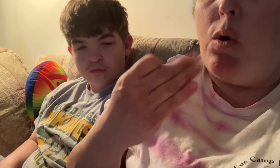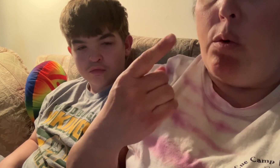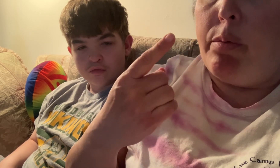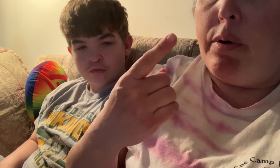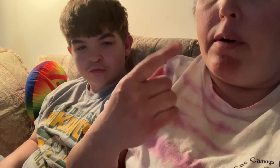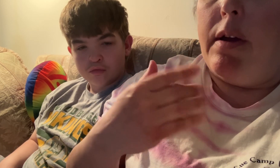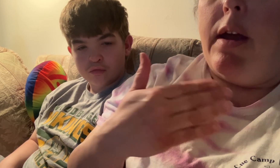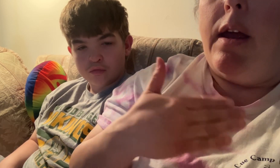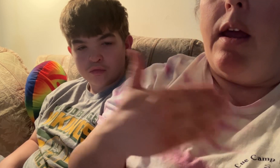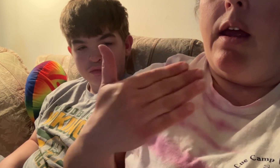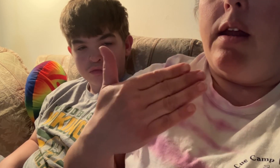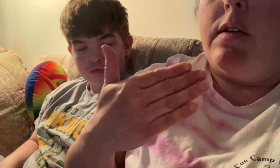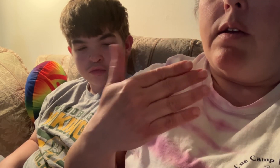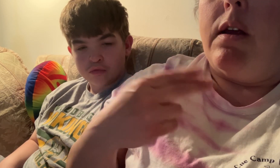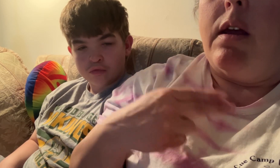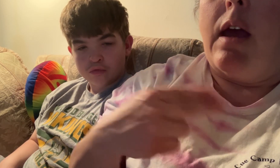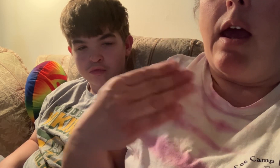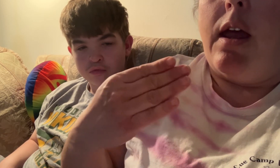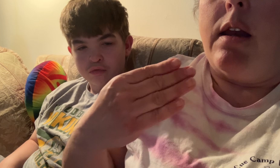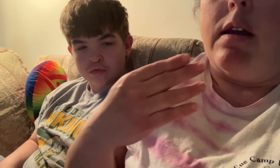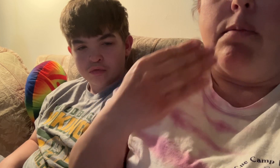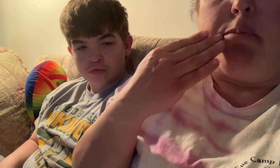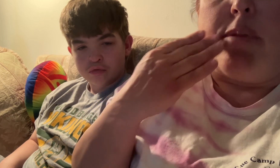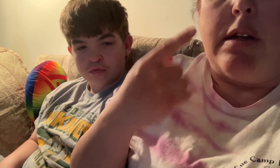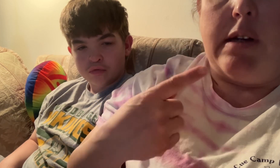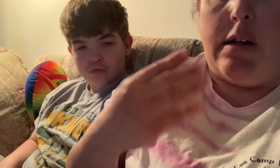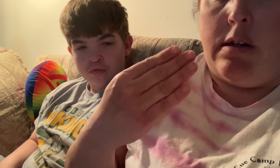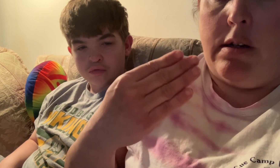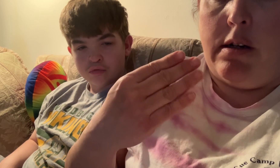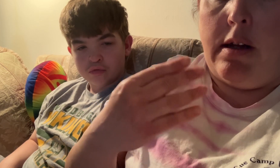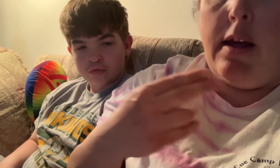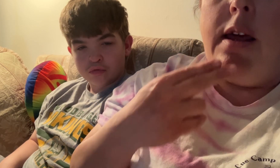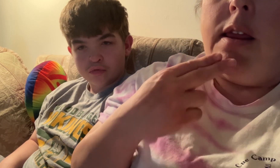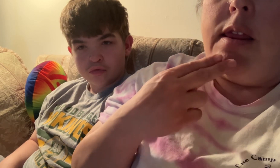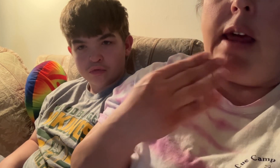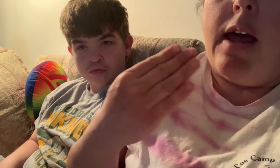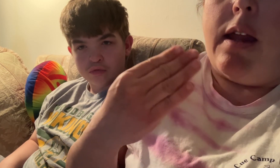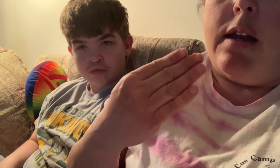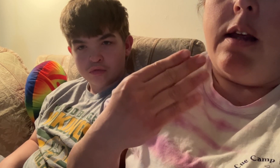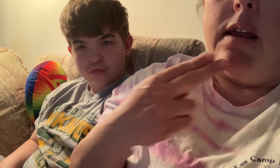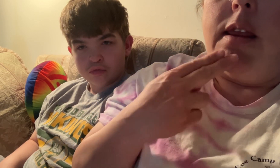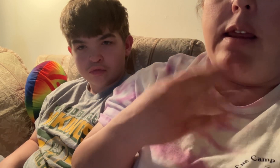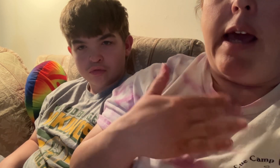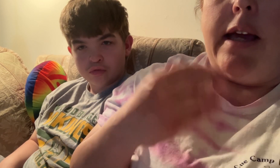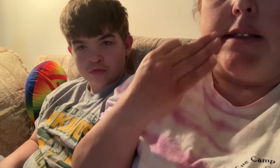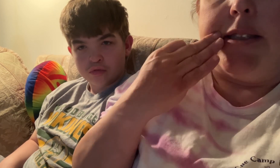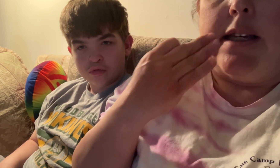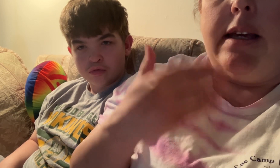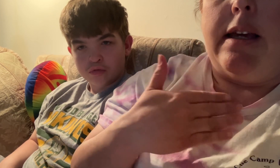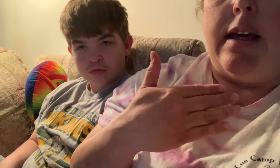hope it can be done. Then they see